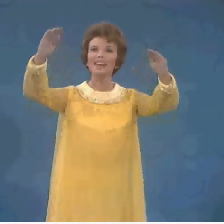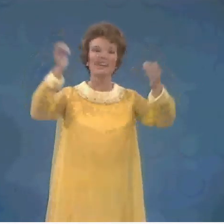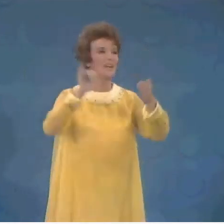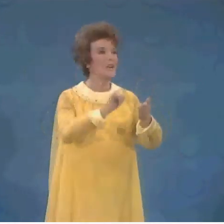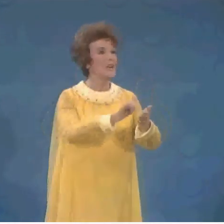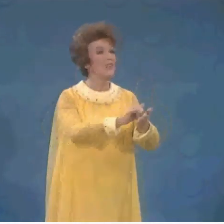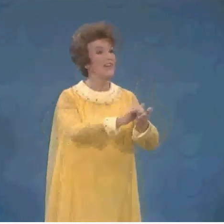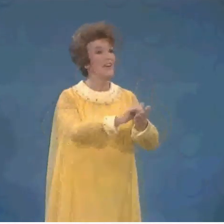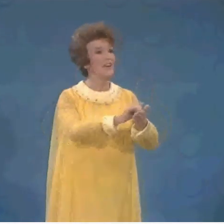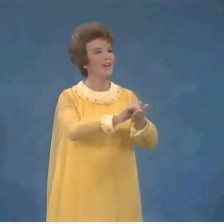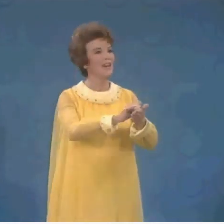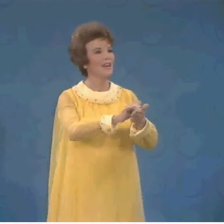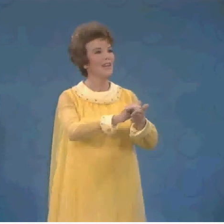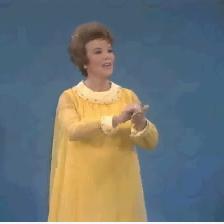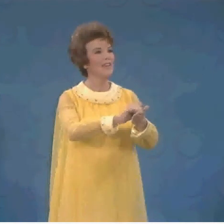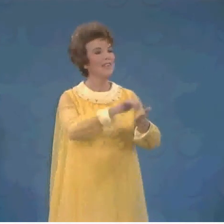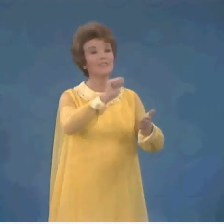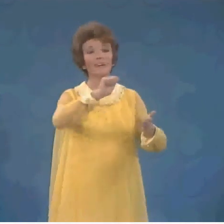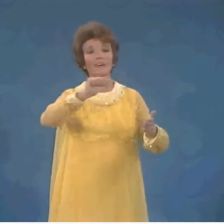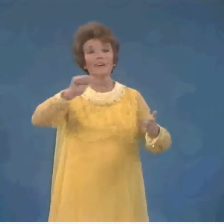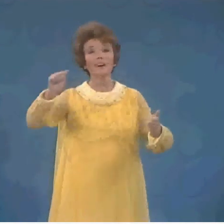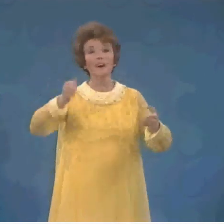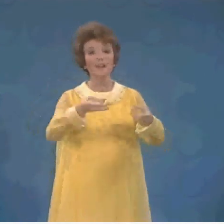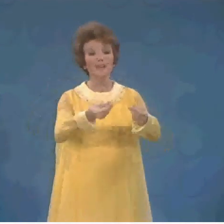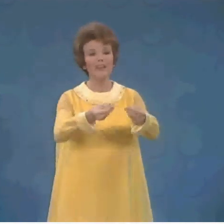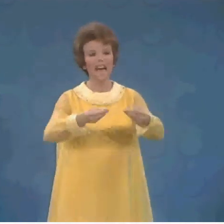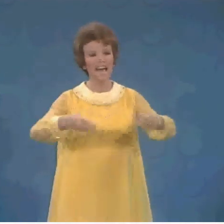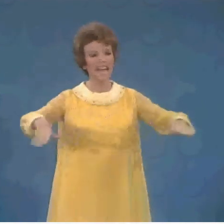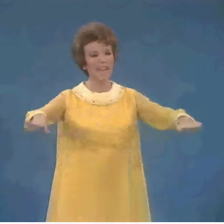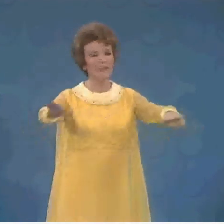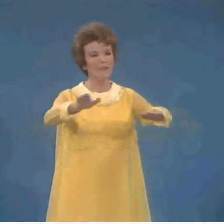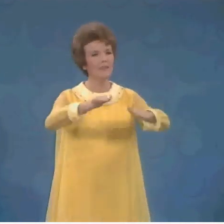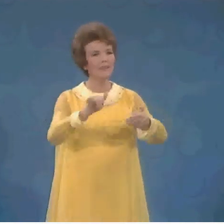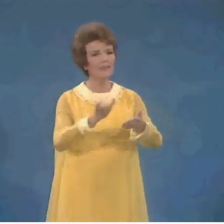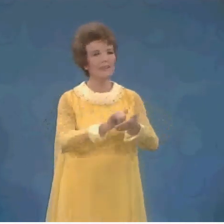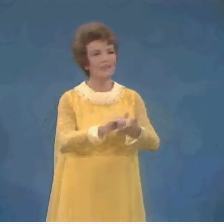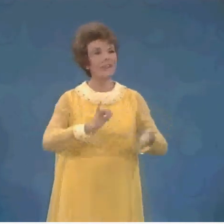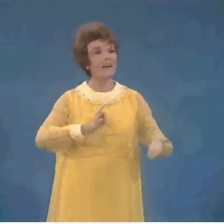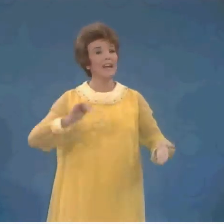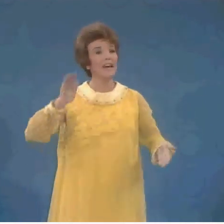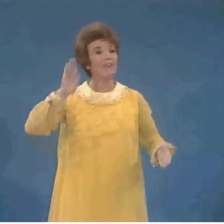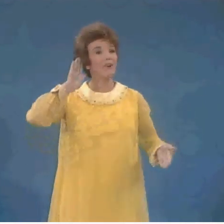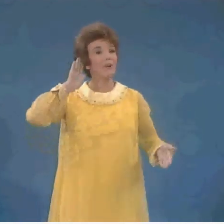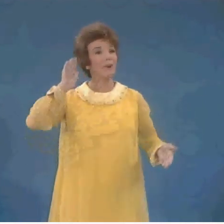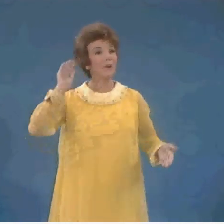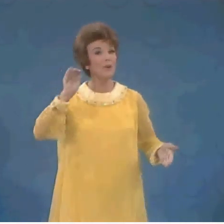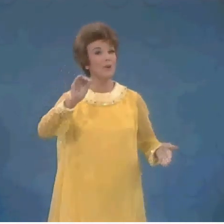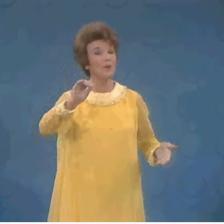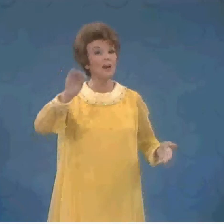high, there's a land that I've heard